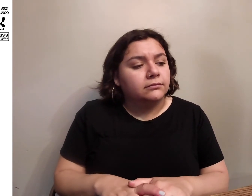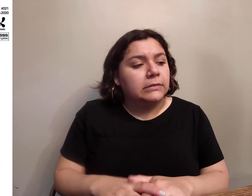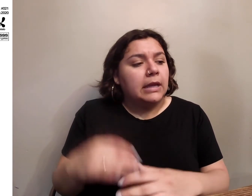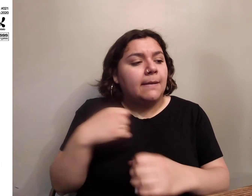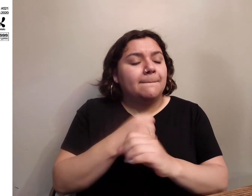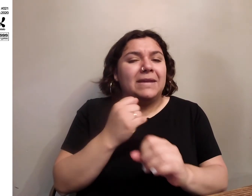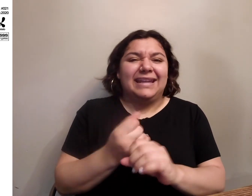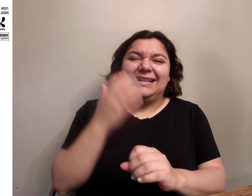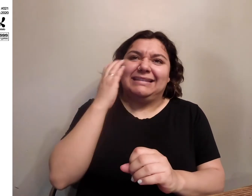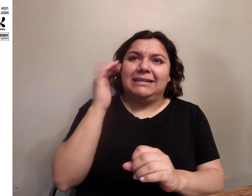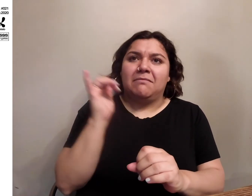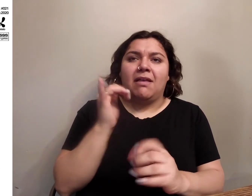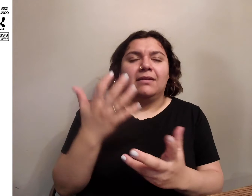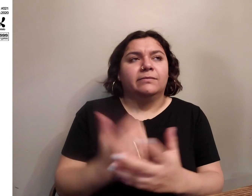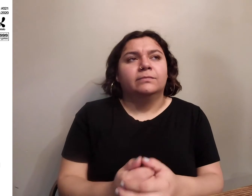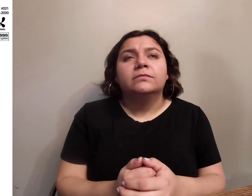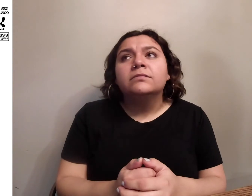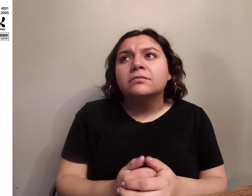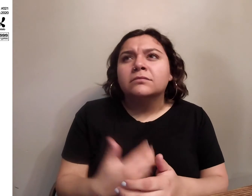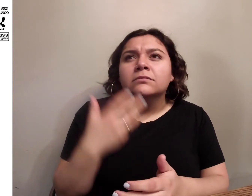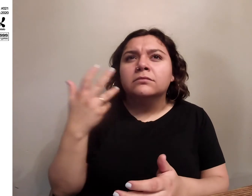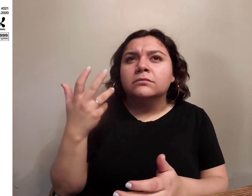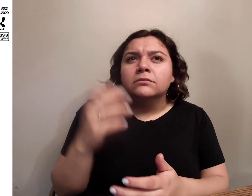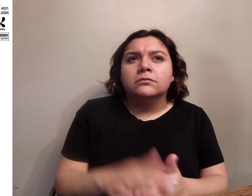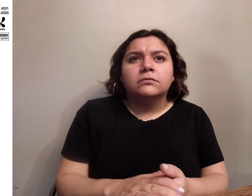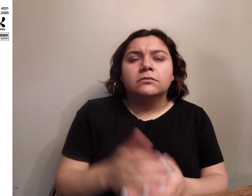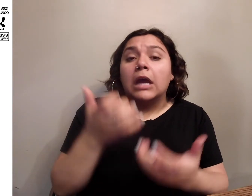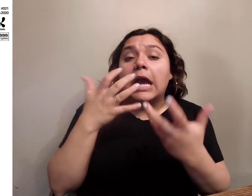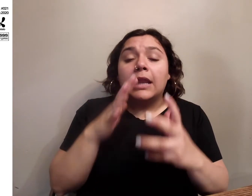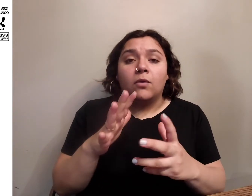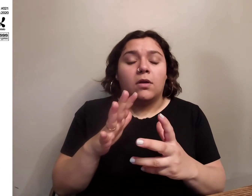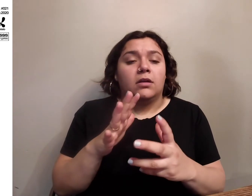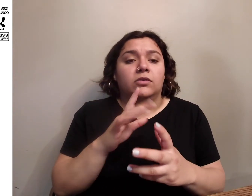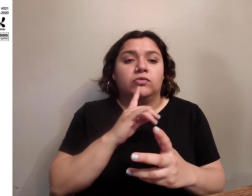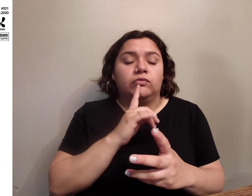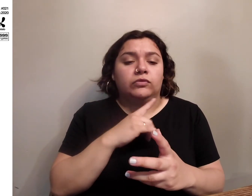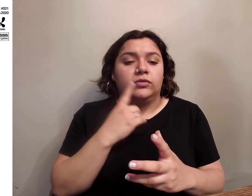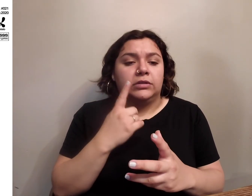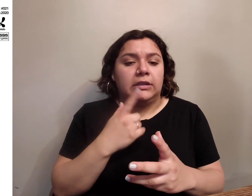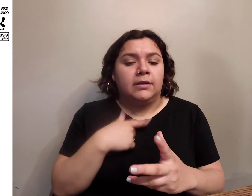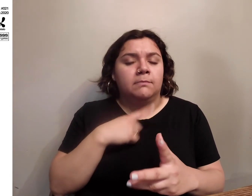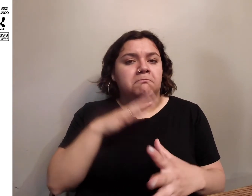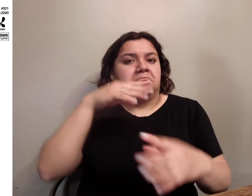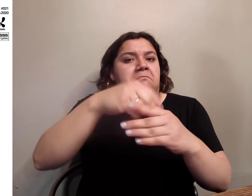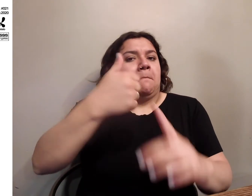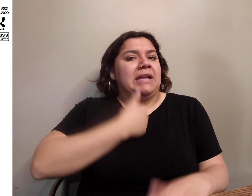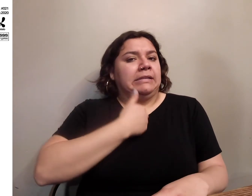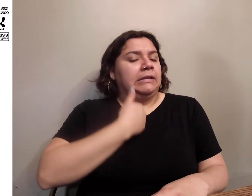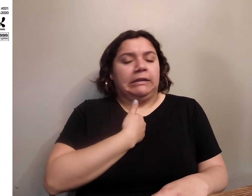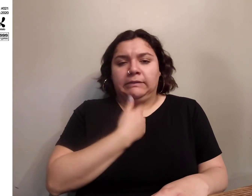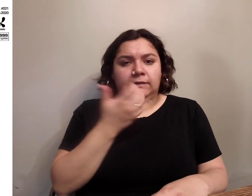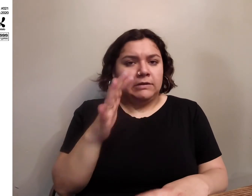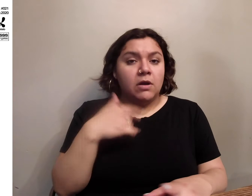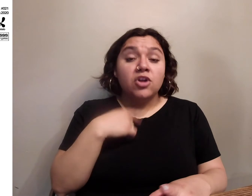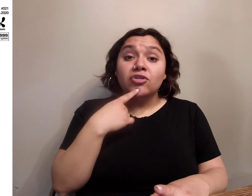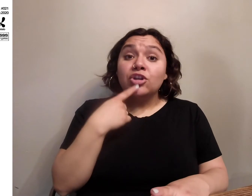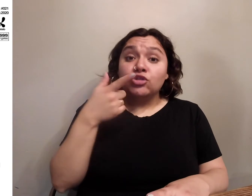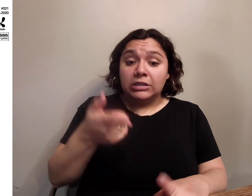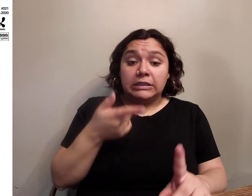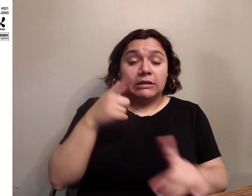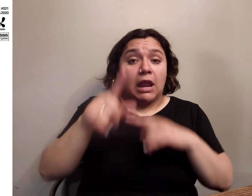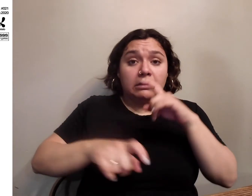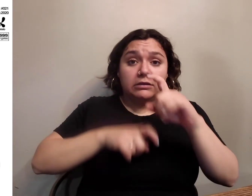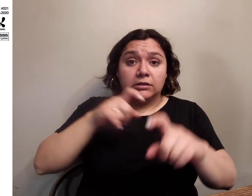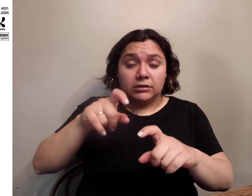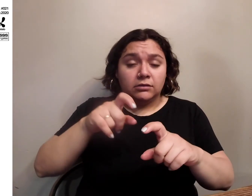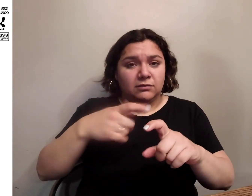make it seem, I didn't want to trivialize it, and I didn't want to insert myself, but I thought, she's asking questions